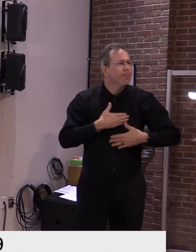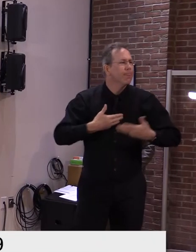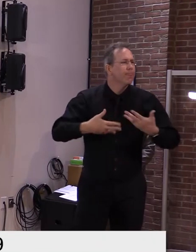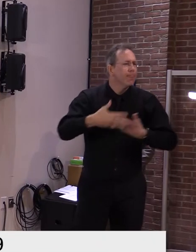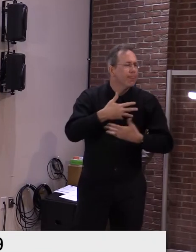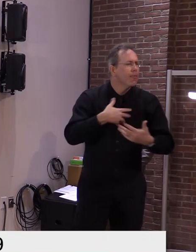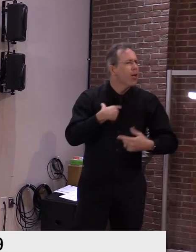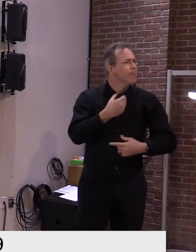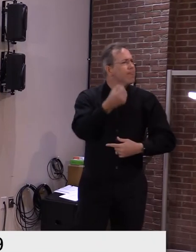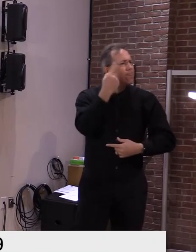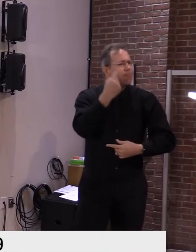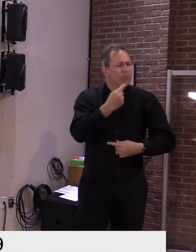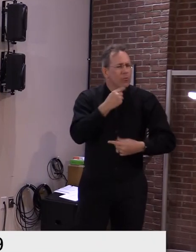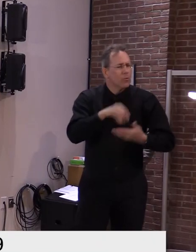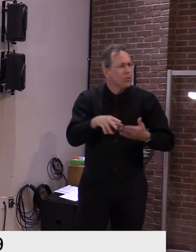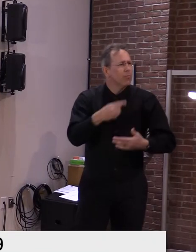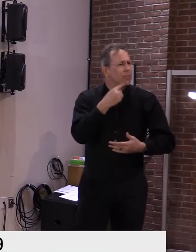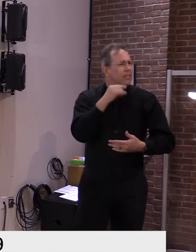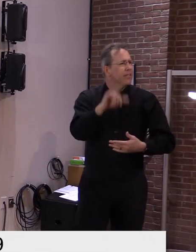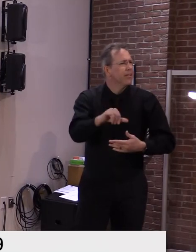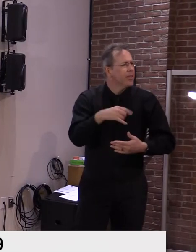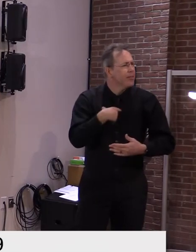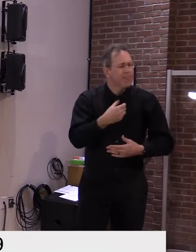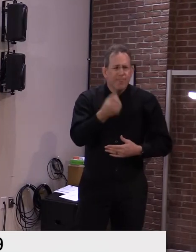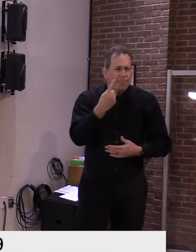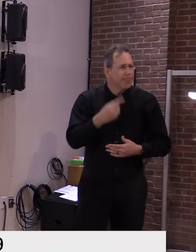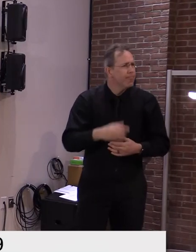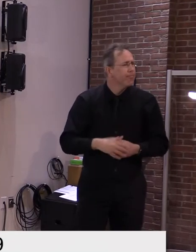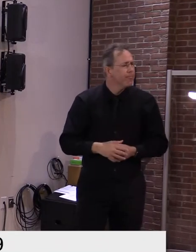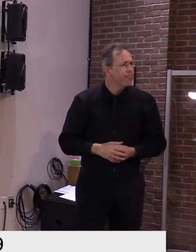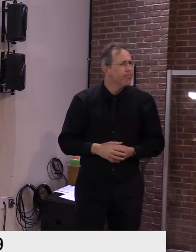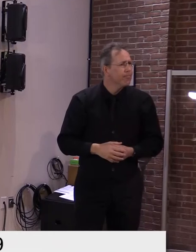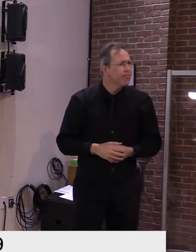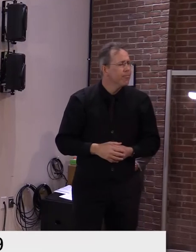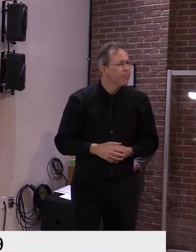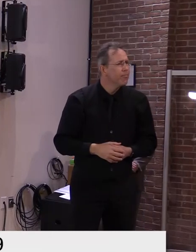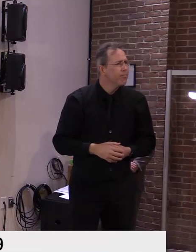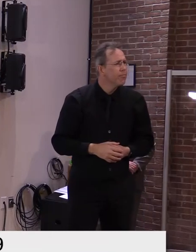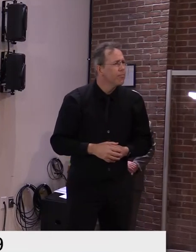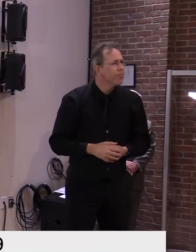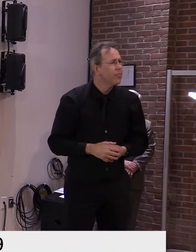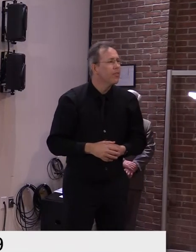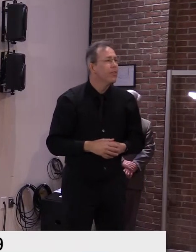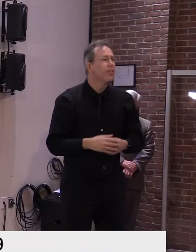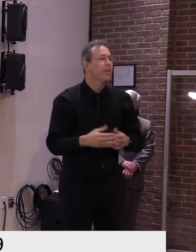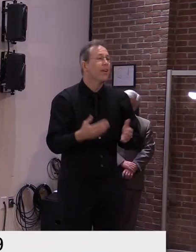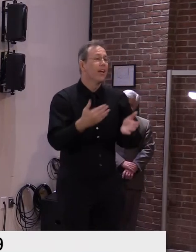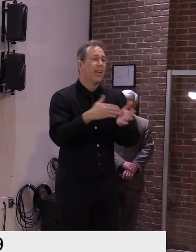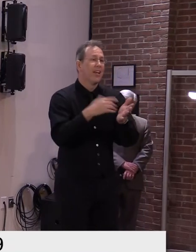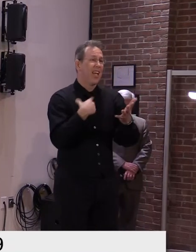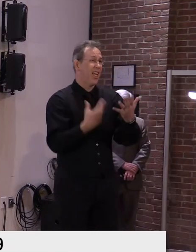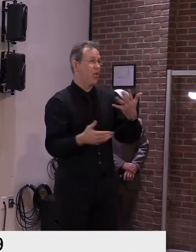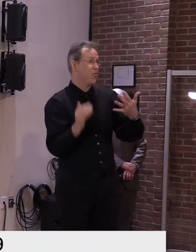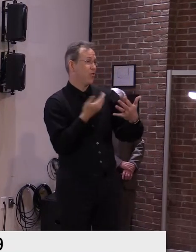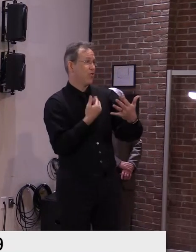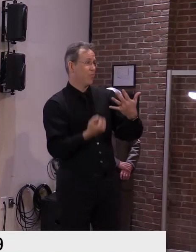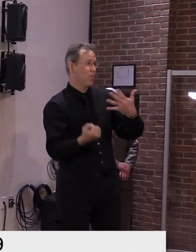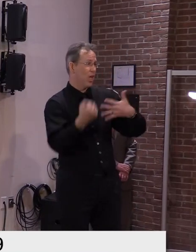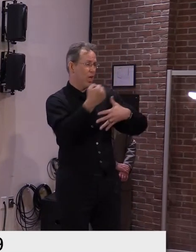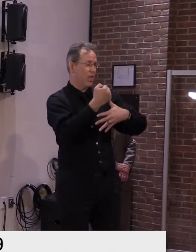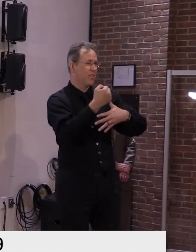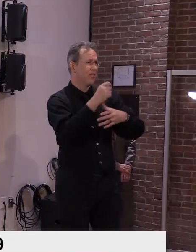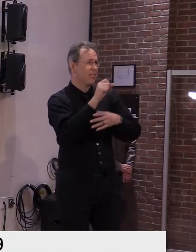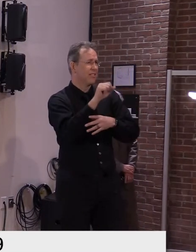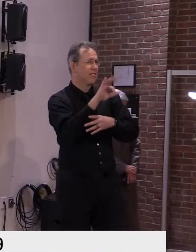And I would also offer that again, the highest priority is keeping everyone safe.